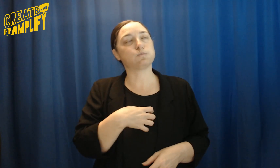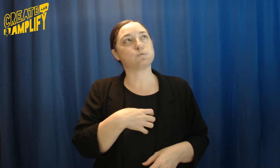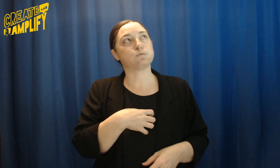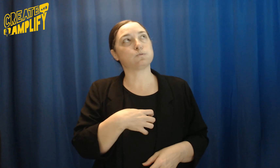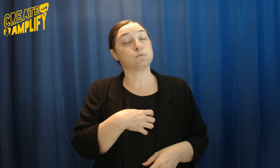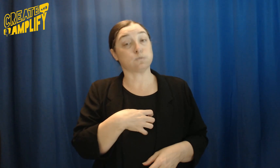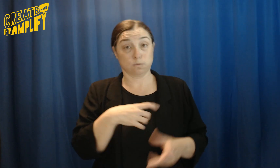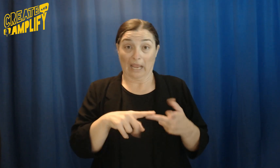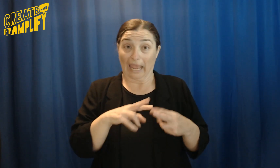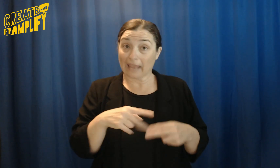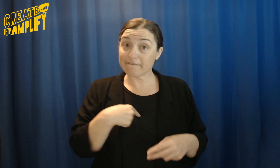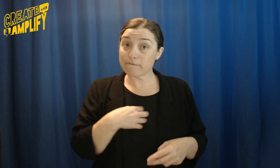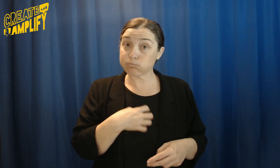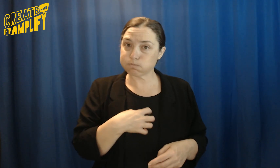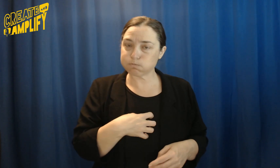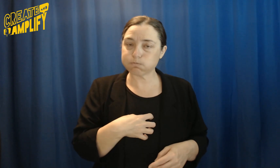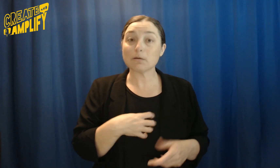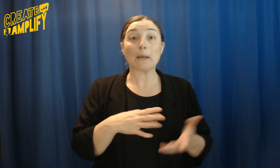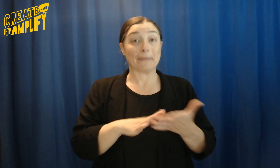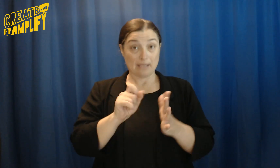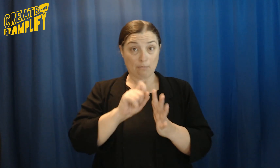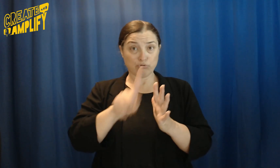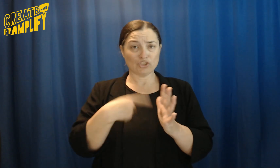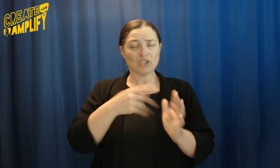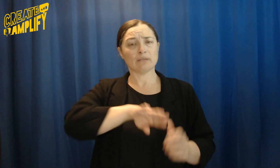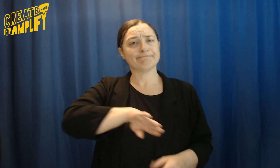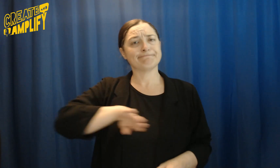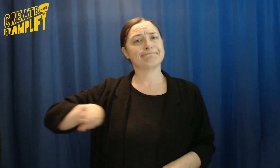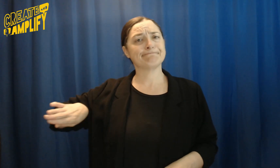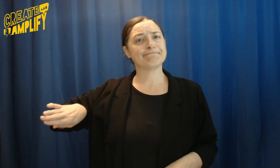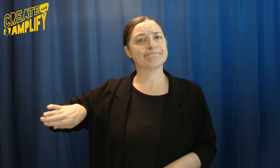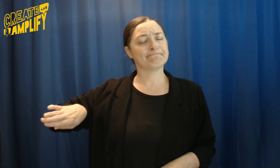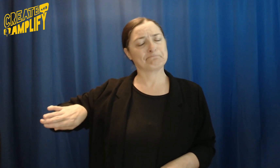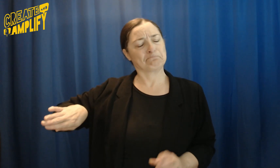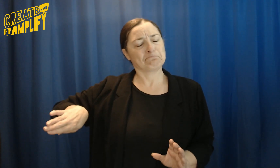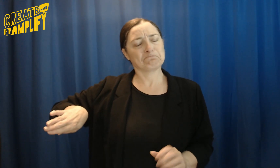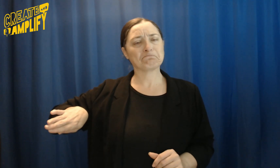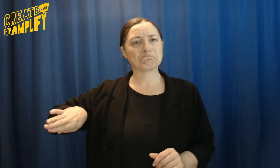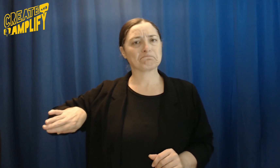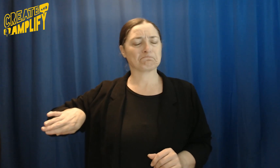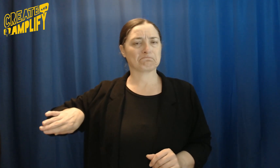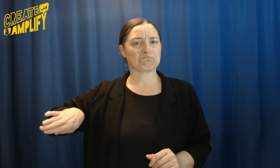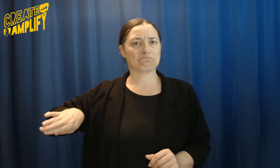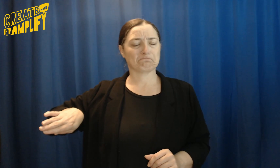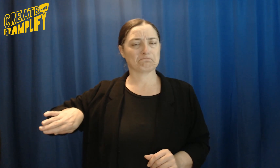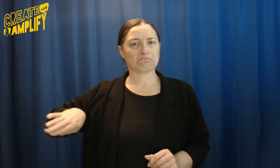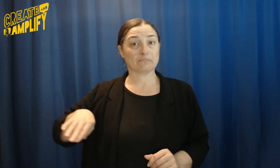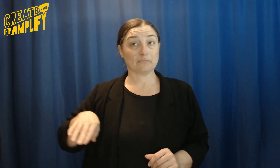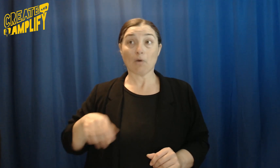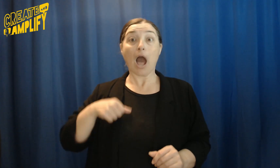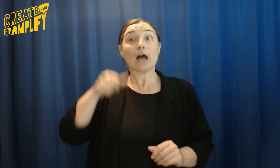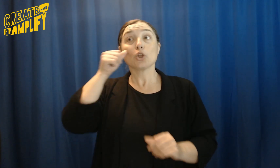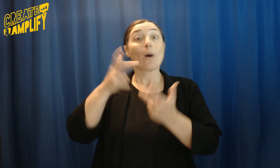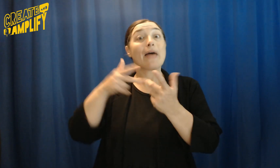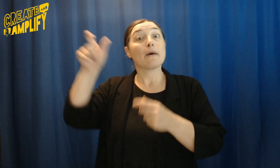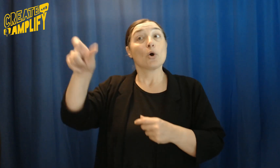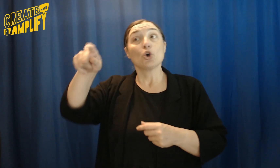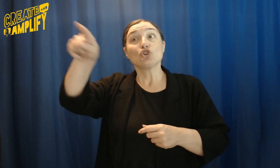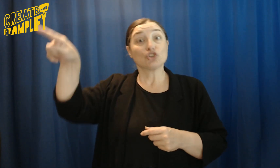shit me, I know it's not a project I should work on. I know it's something that and if I know someone who would do it really well and who might have